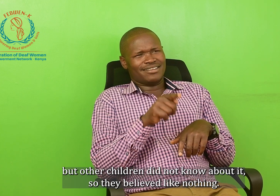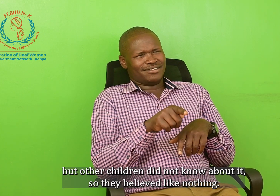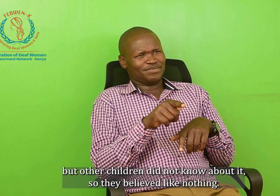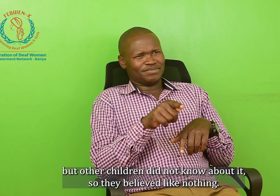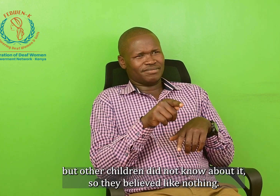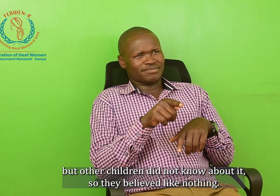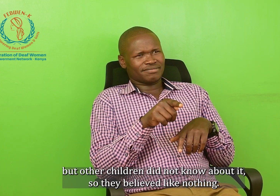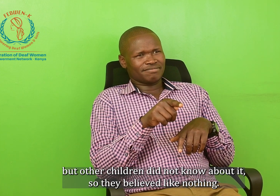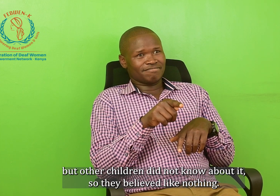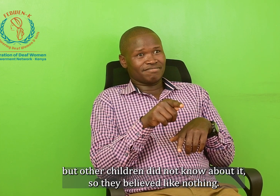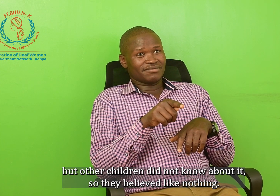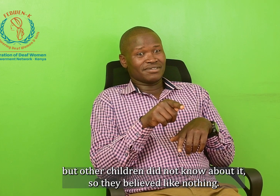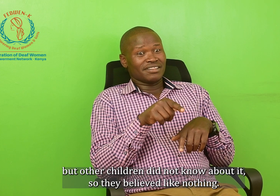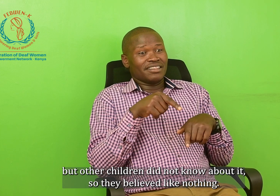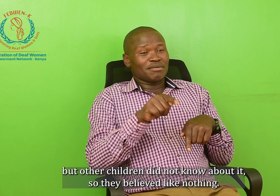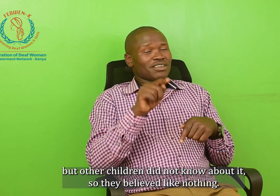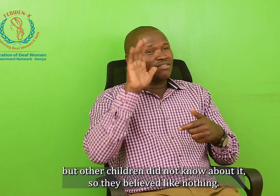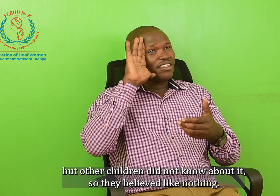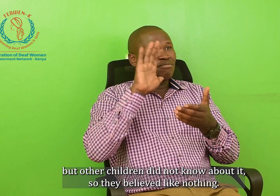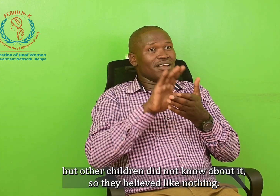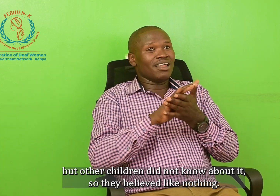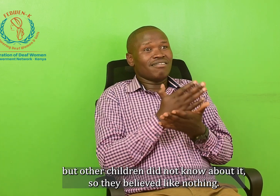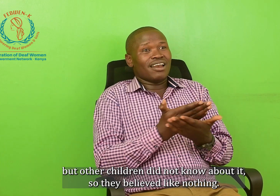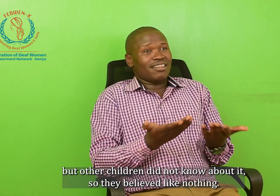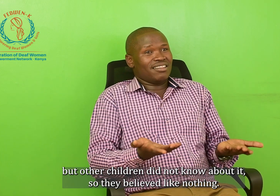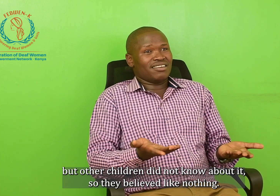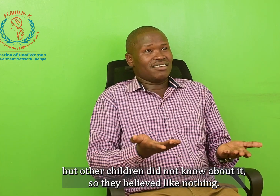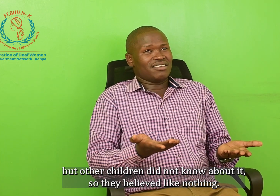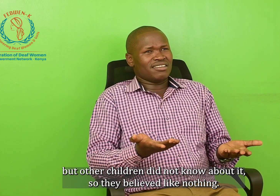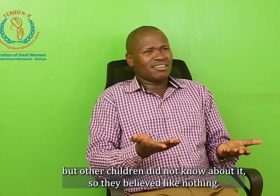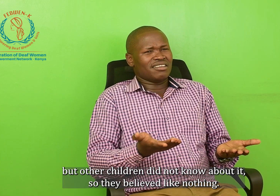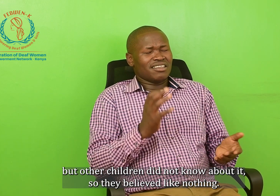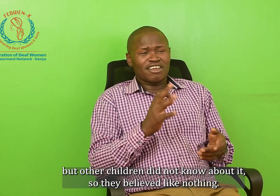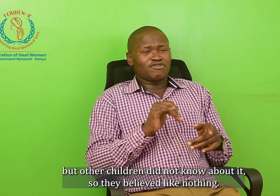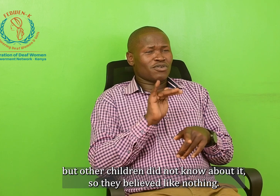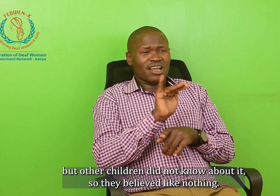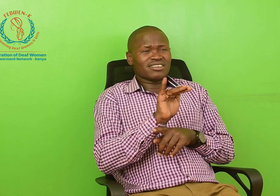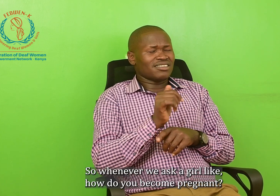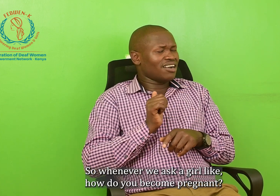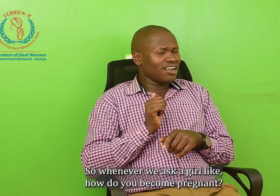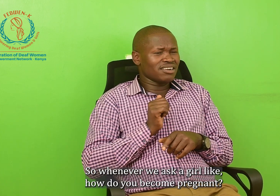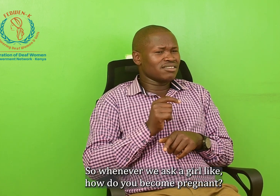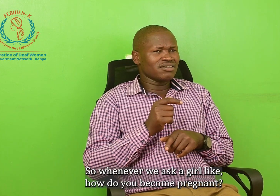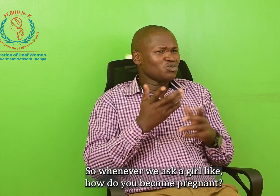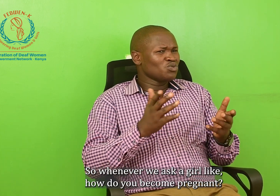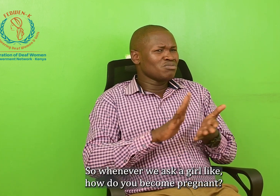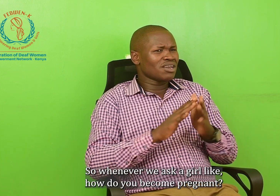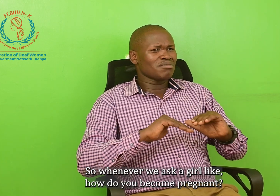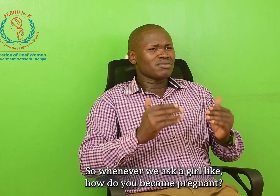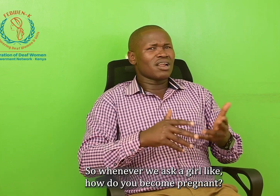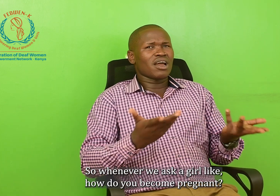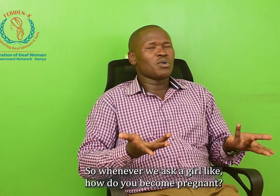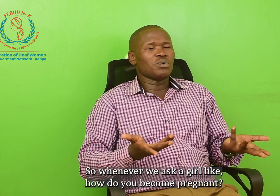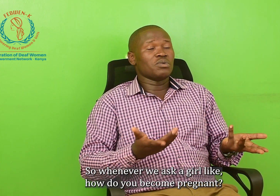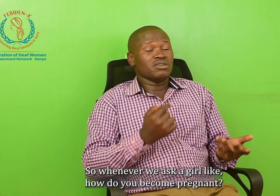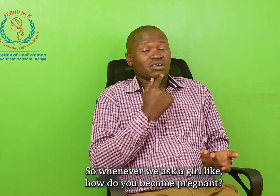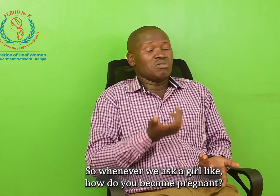other children did not know about it. So they believe like nothing. So whenever you ask a girl, like, how do you